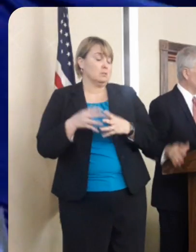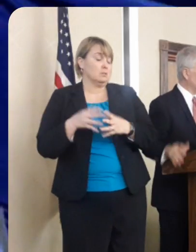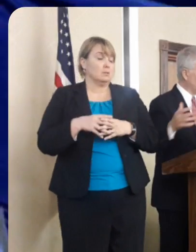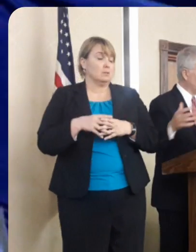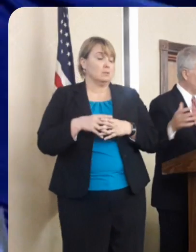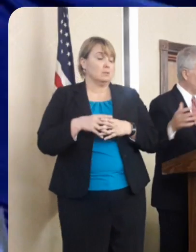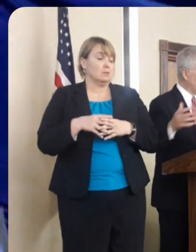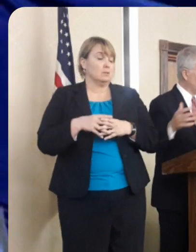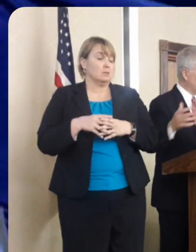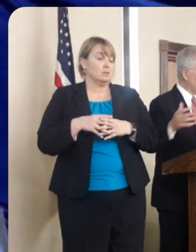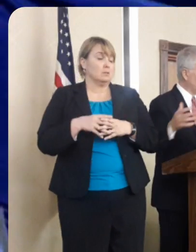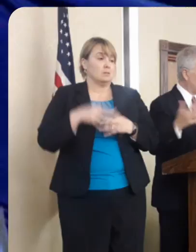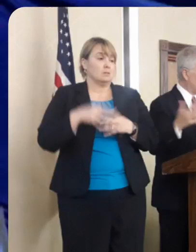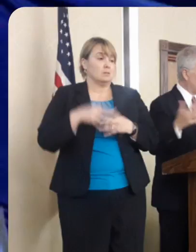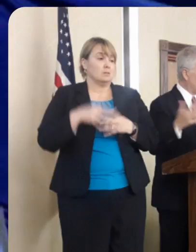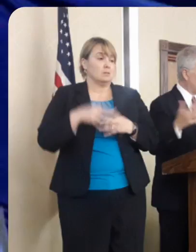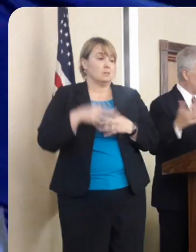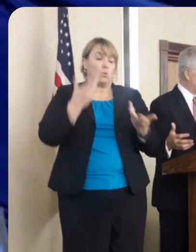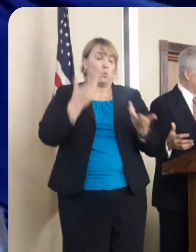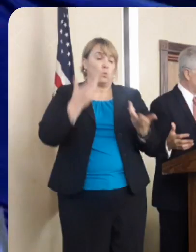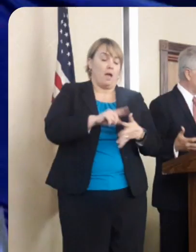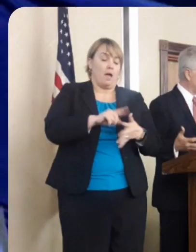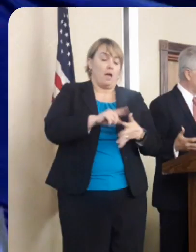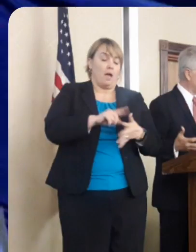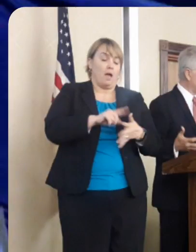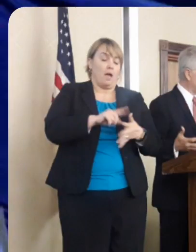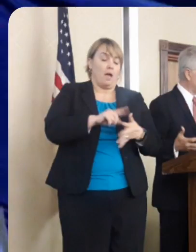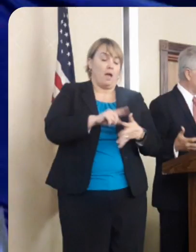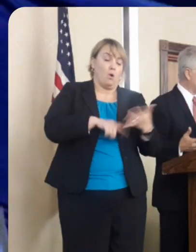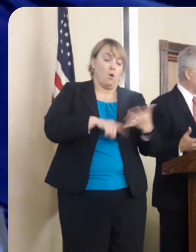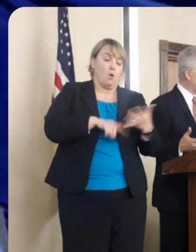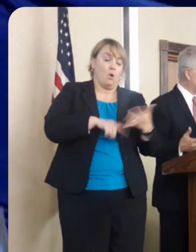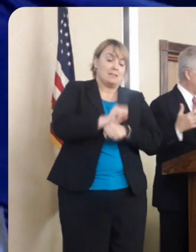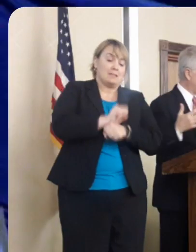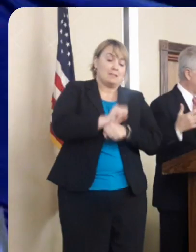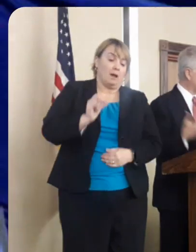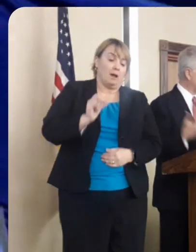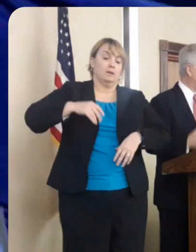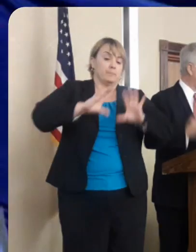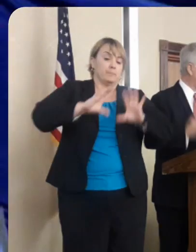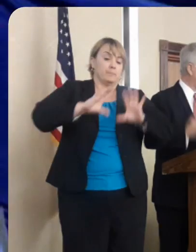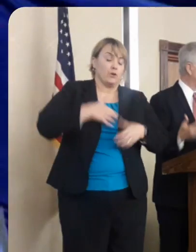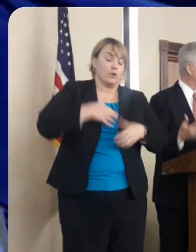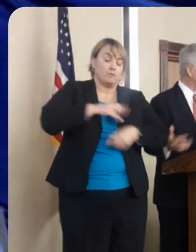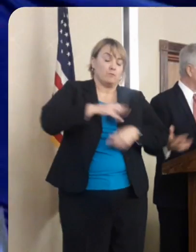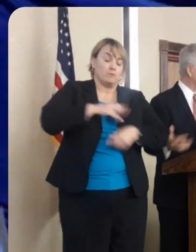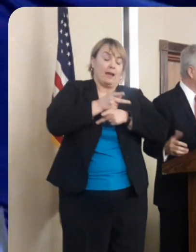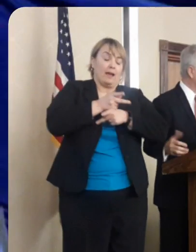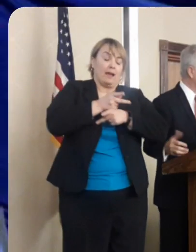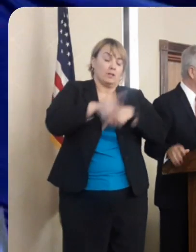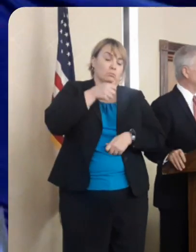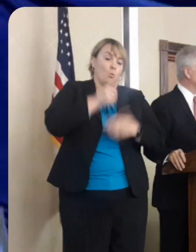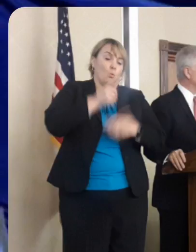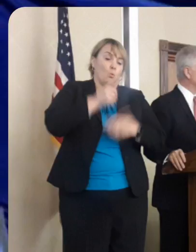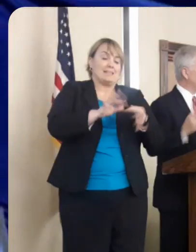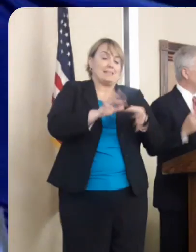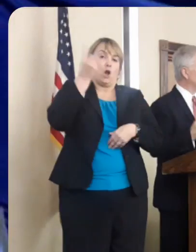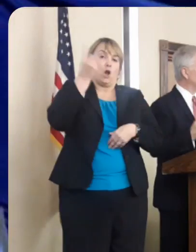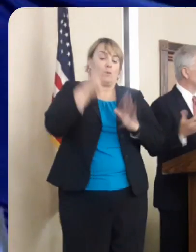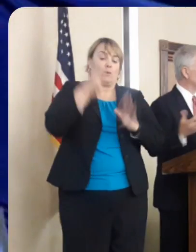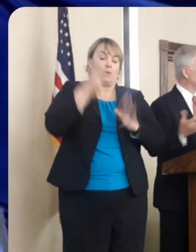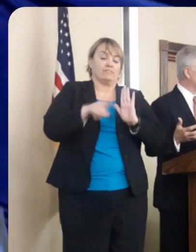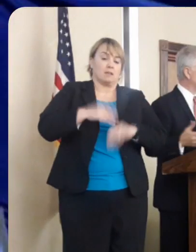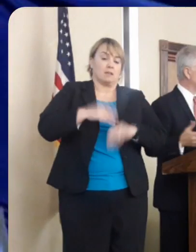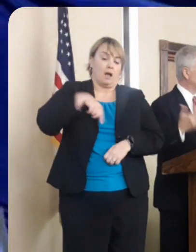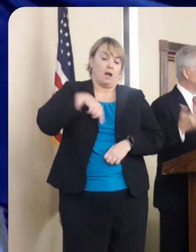say, as an employee of the party, you have to be very careful about what you say because it always reflects on us. It doesn't say it always reflects on